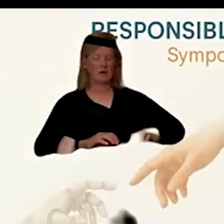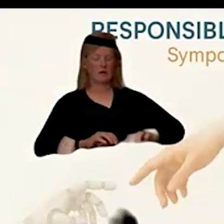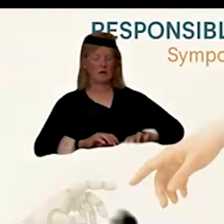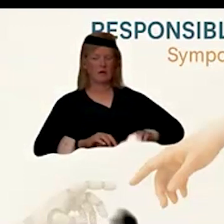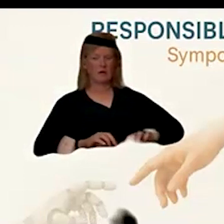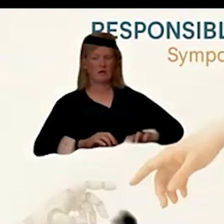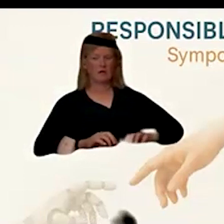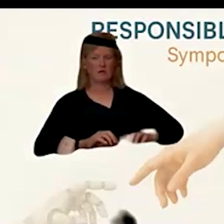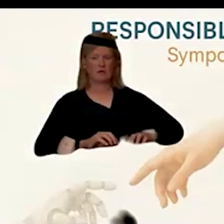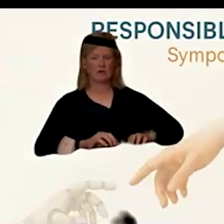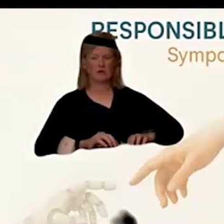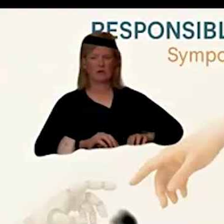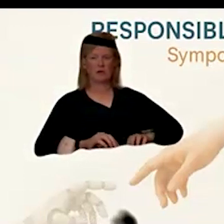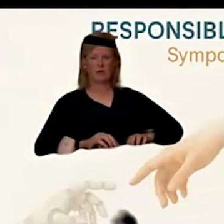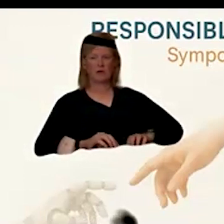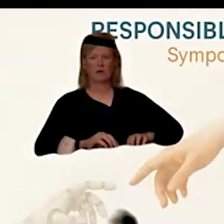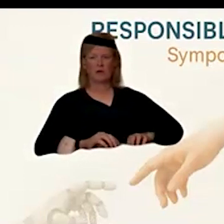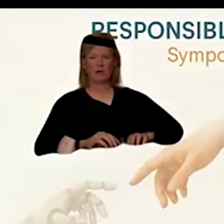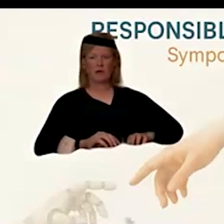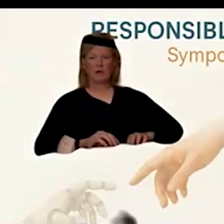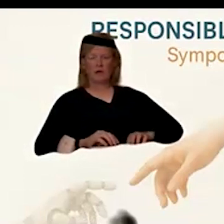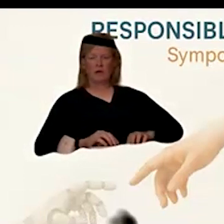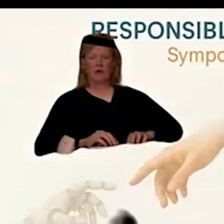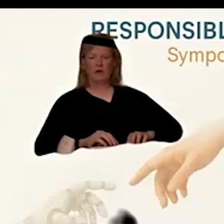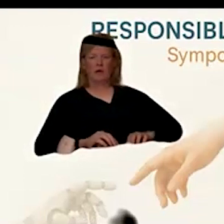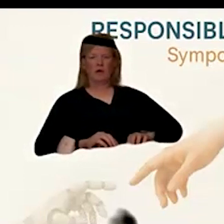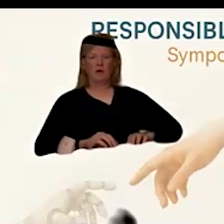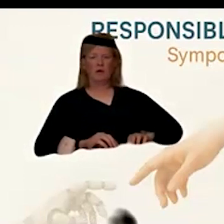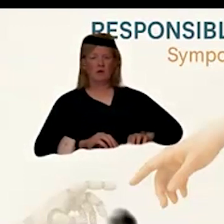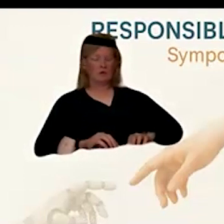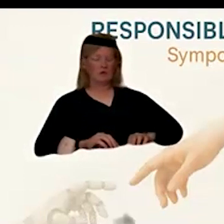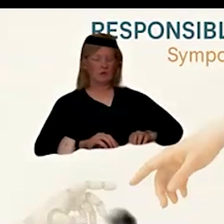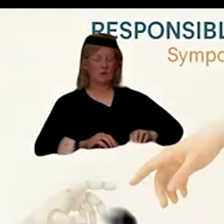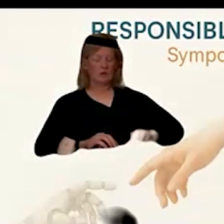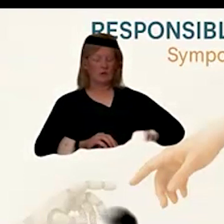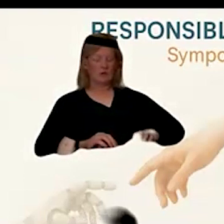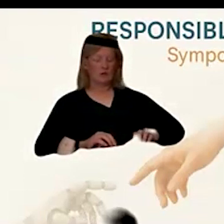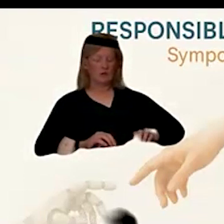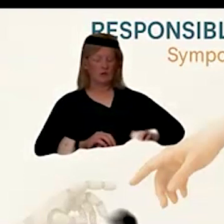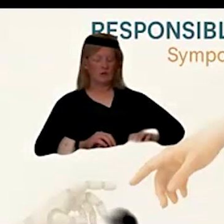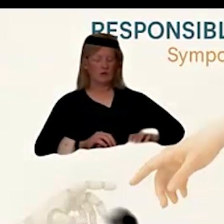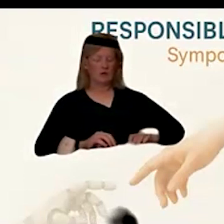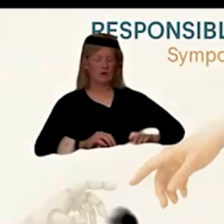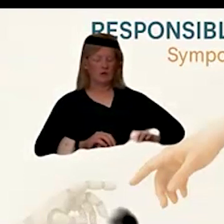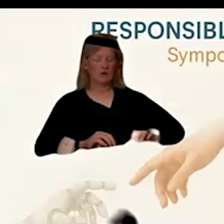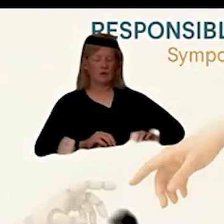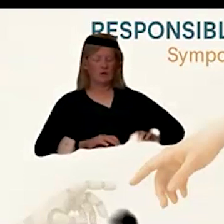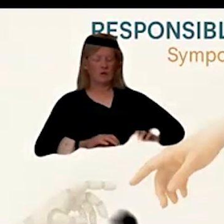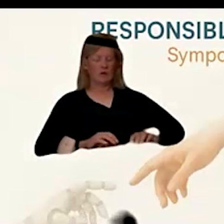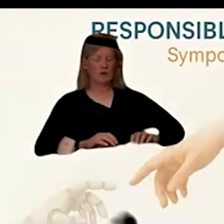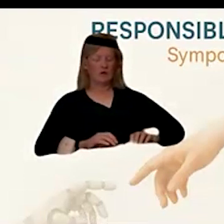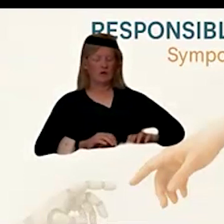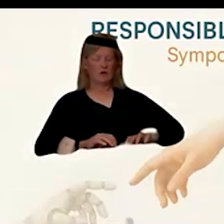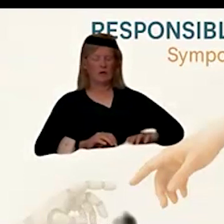these principles, there's really a lot. When we did our mapping, there were issues related to participation, which Heather already covered. There